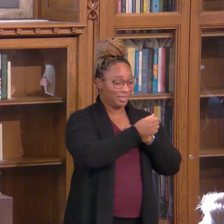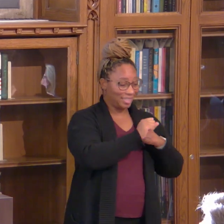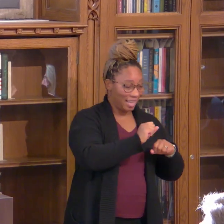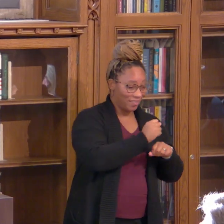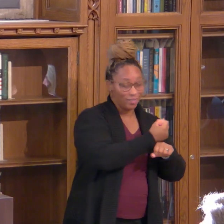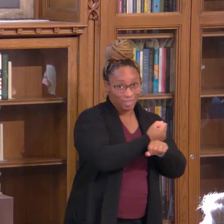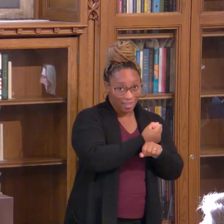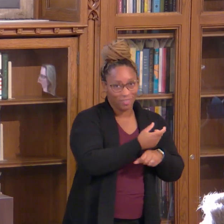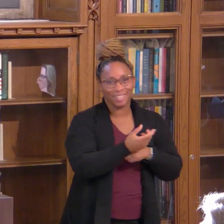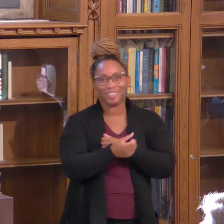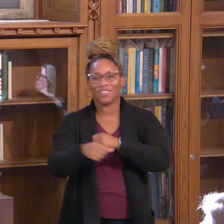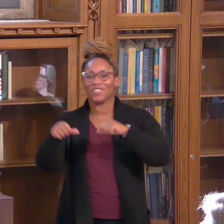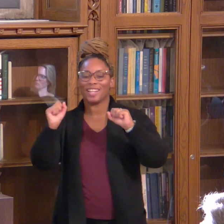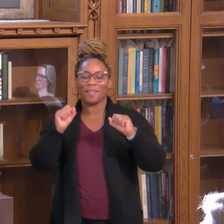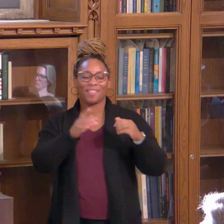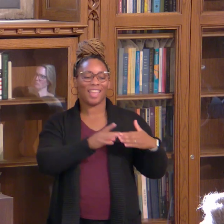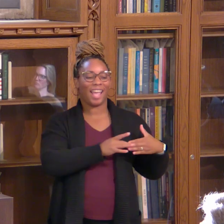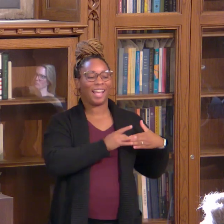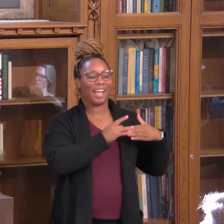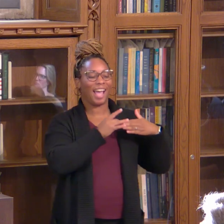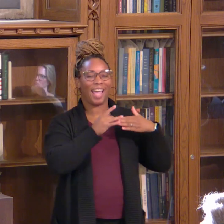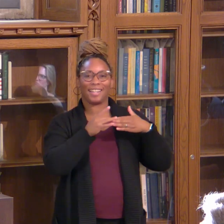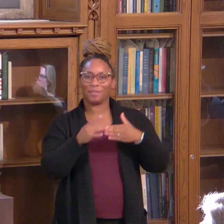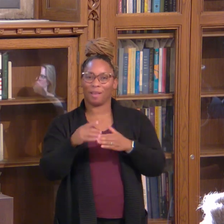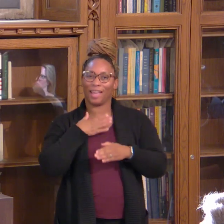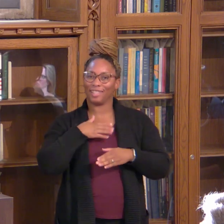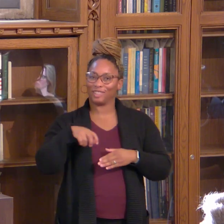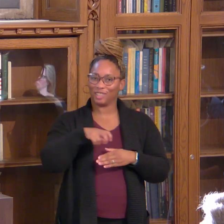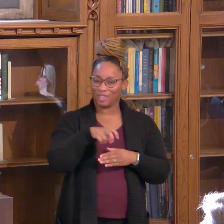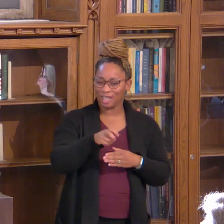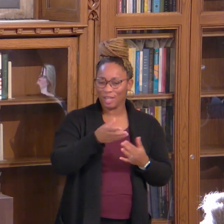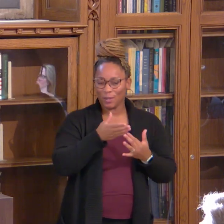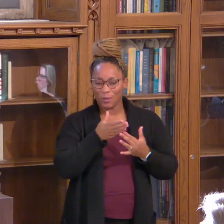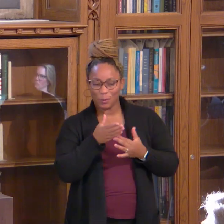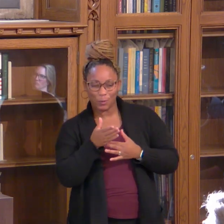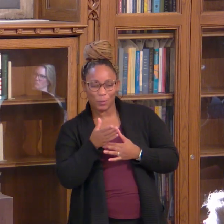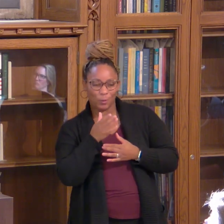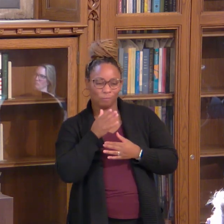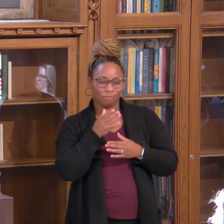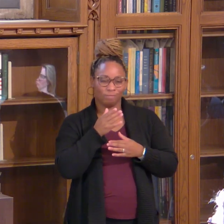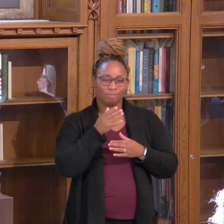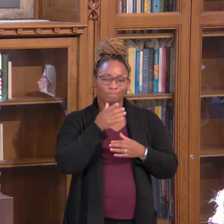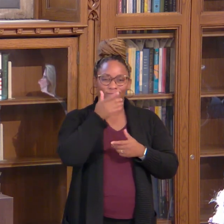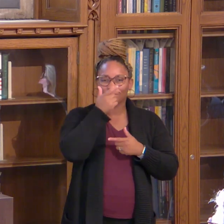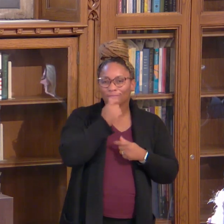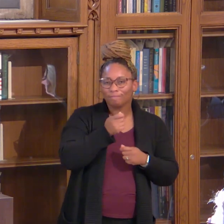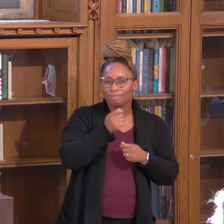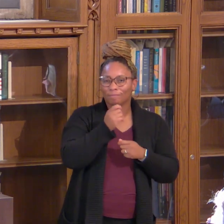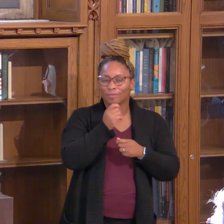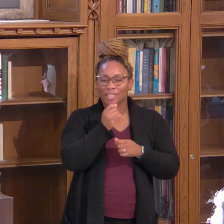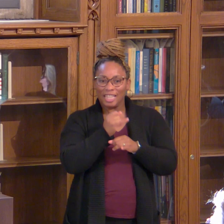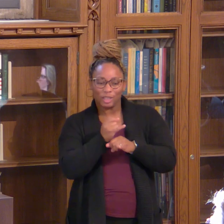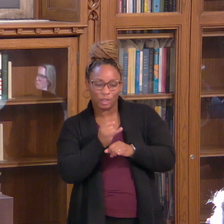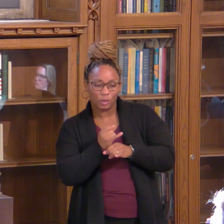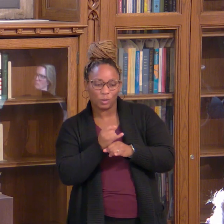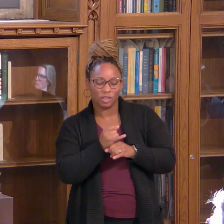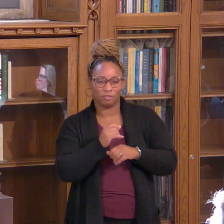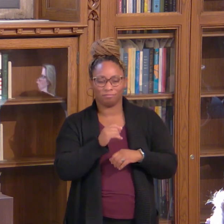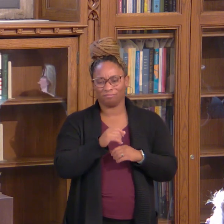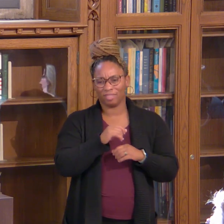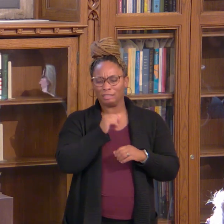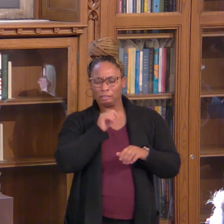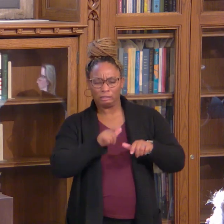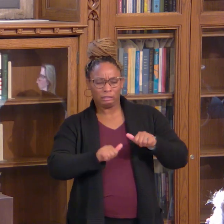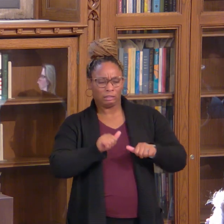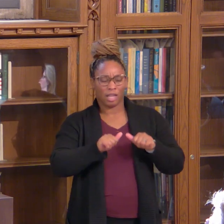Freedom guided me on a journey through the peculiar institution the uncertainty of Civil